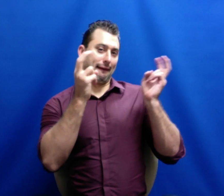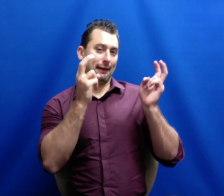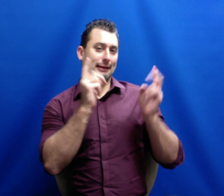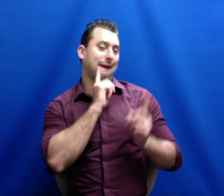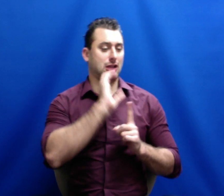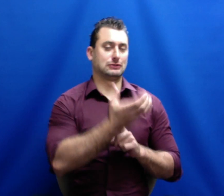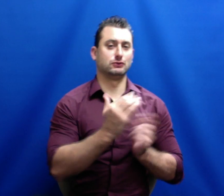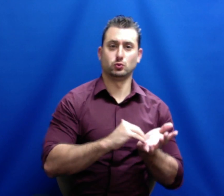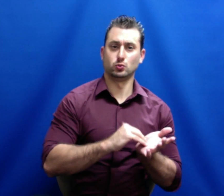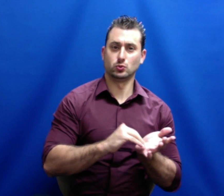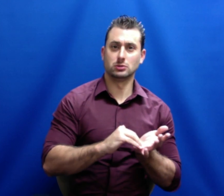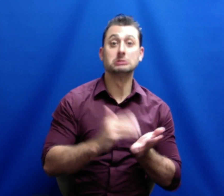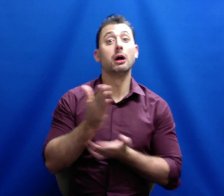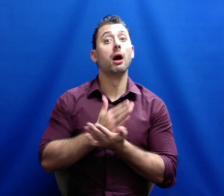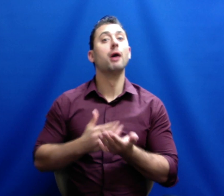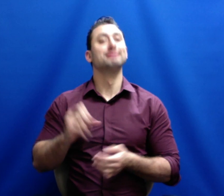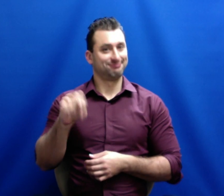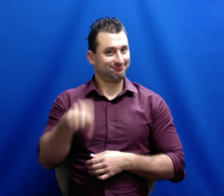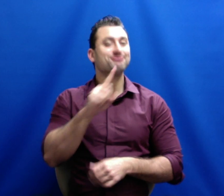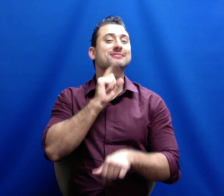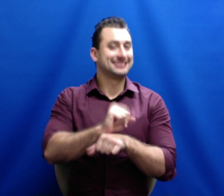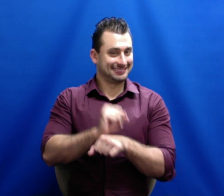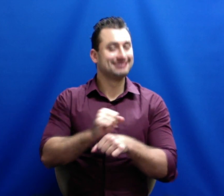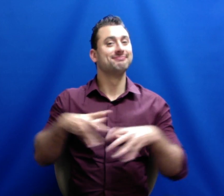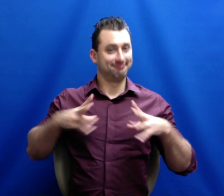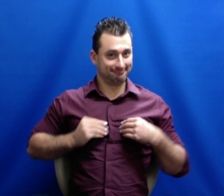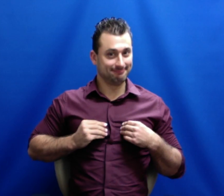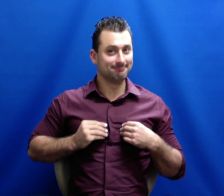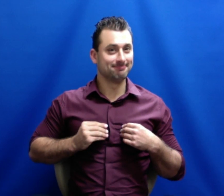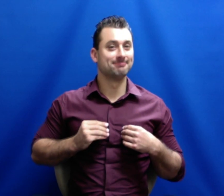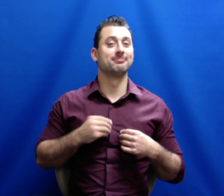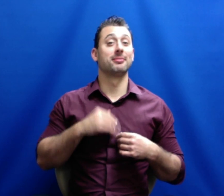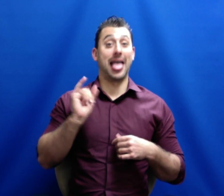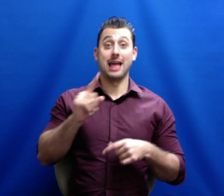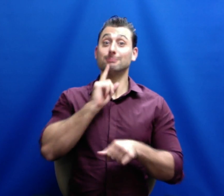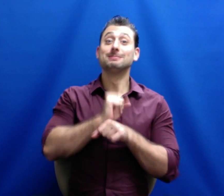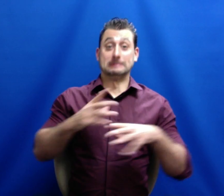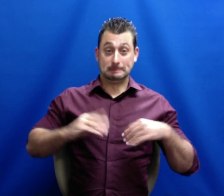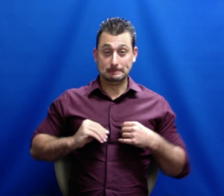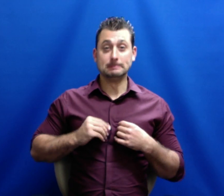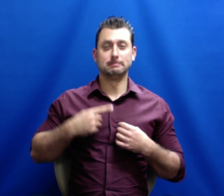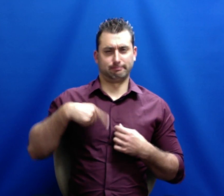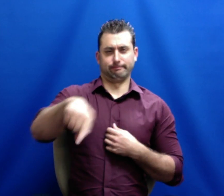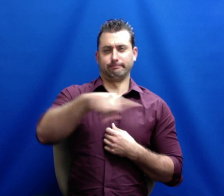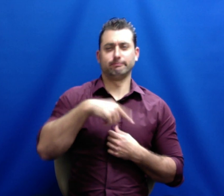excuses for a number of items. There are some that should not be used. Deaf culture should not be used as